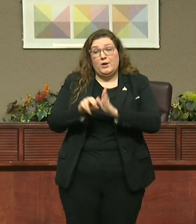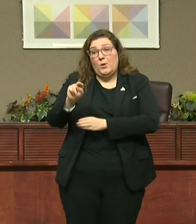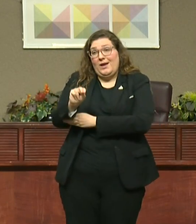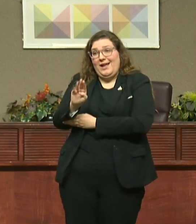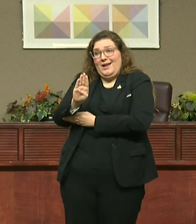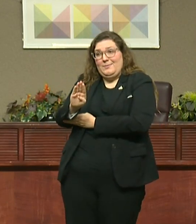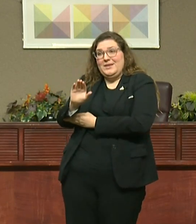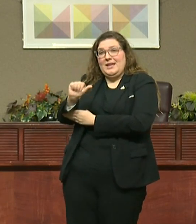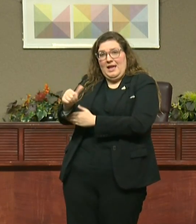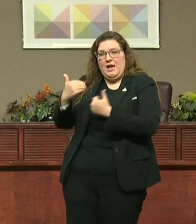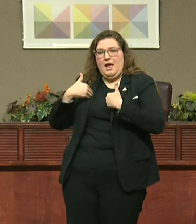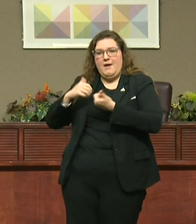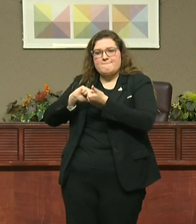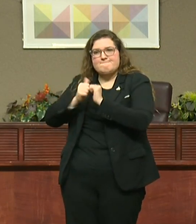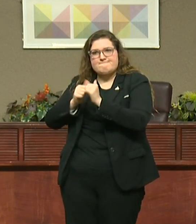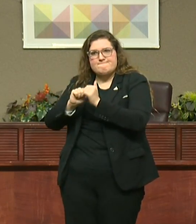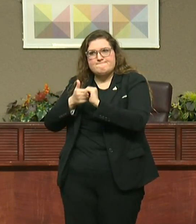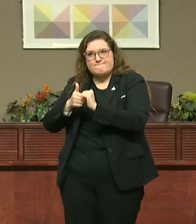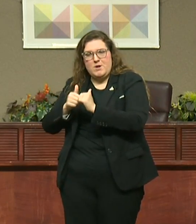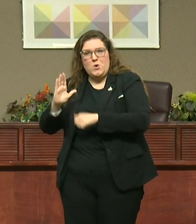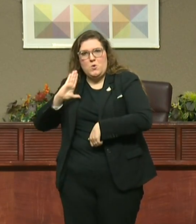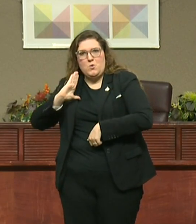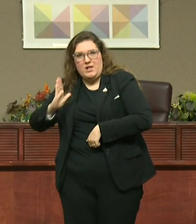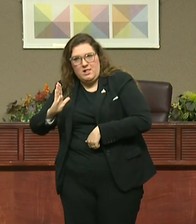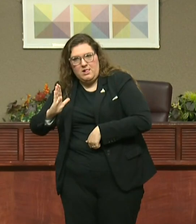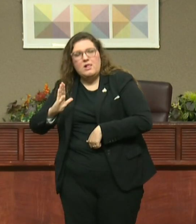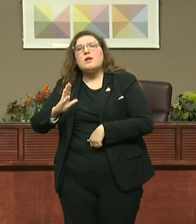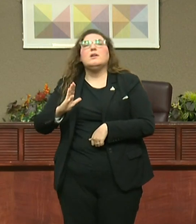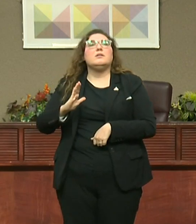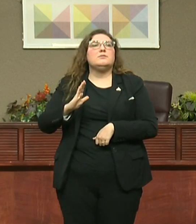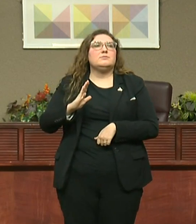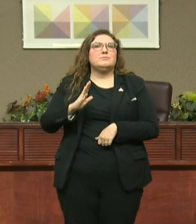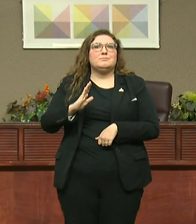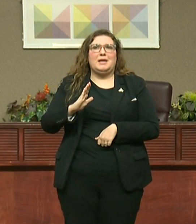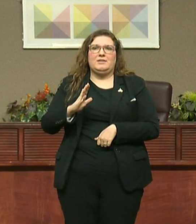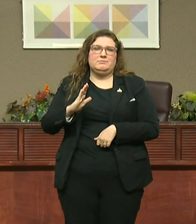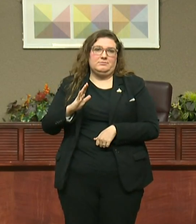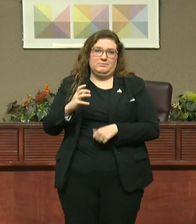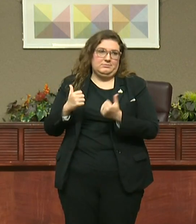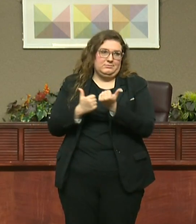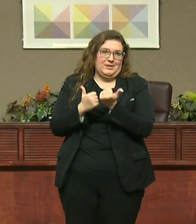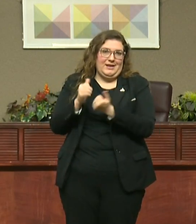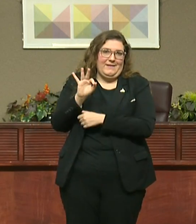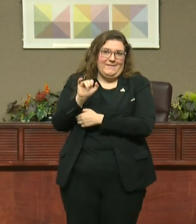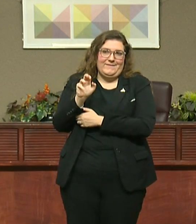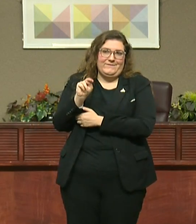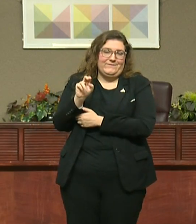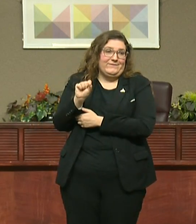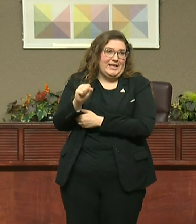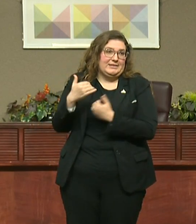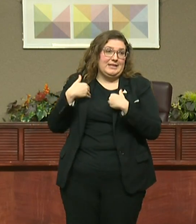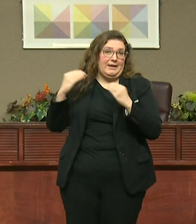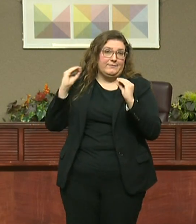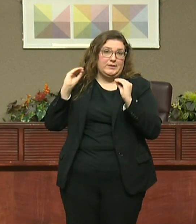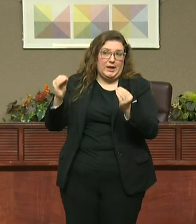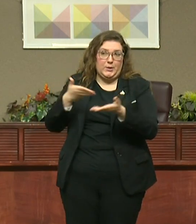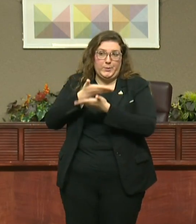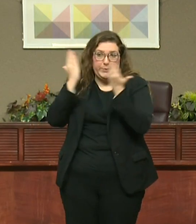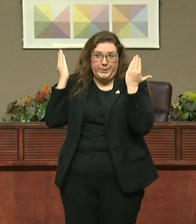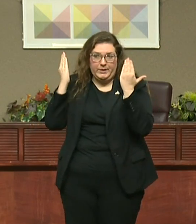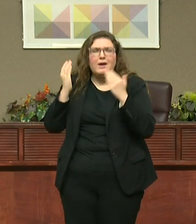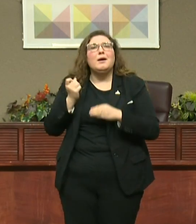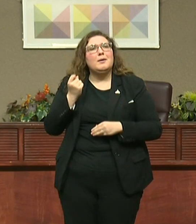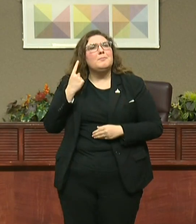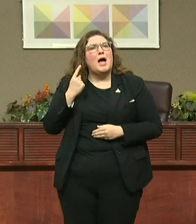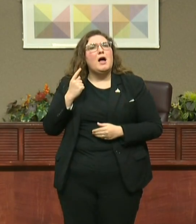competitive games, albeit without spectators sitting there, but the players will be there. And all of this will